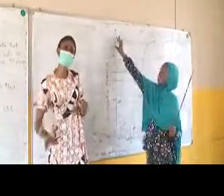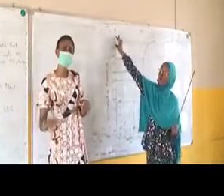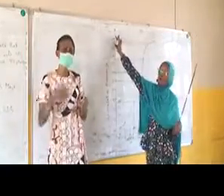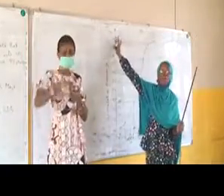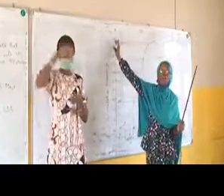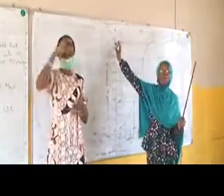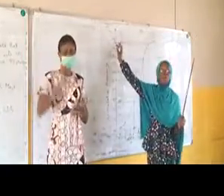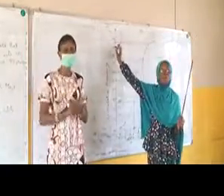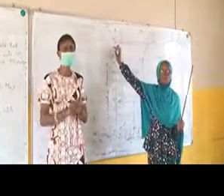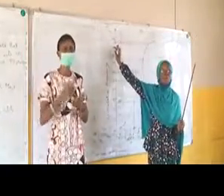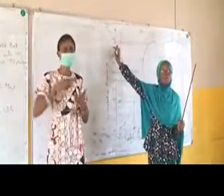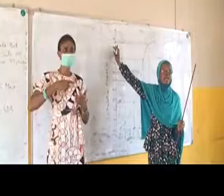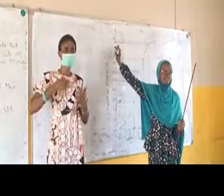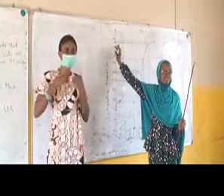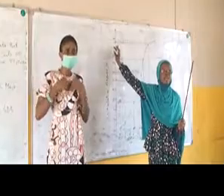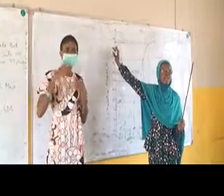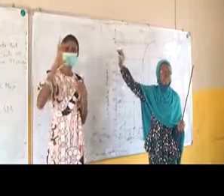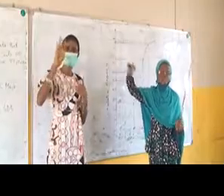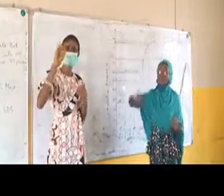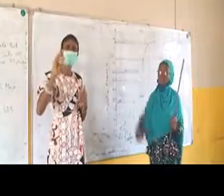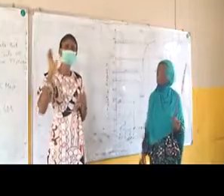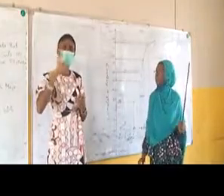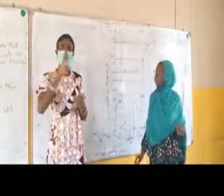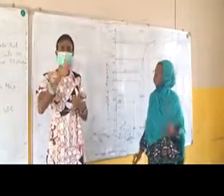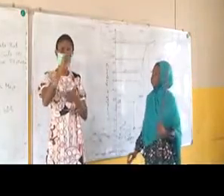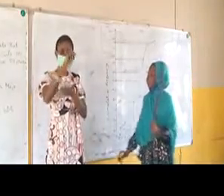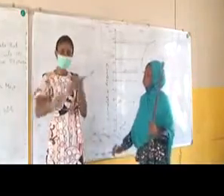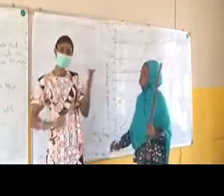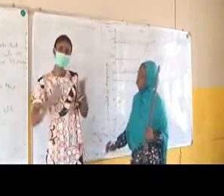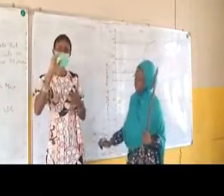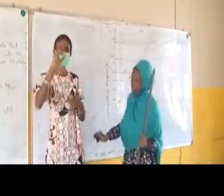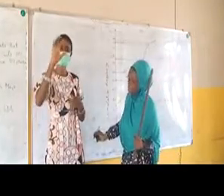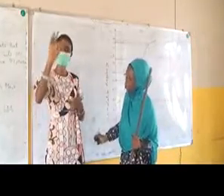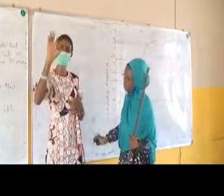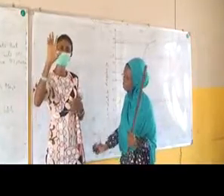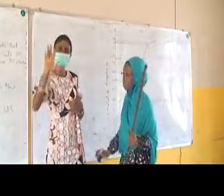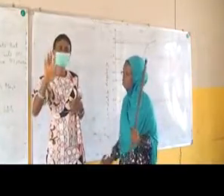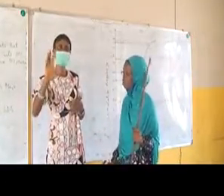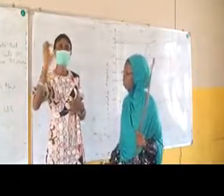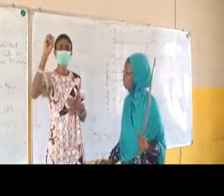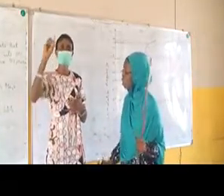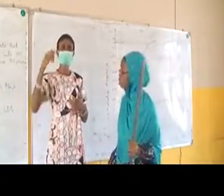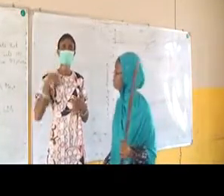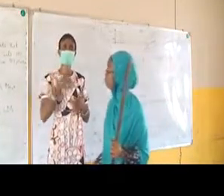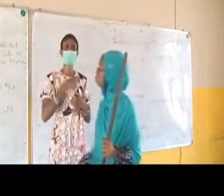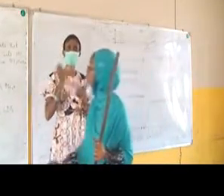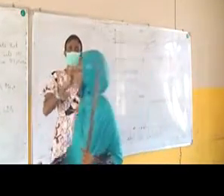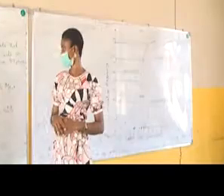will give you 100 minus 95. So we are going to write that on the